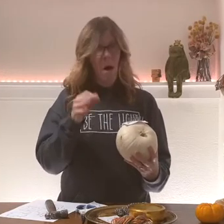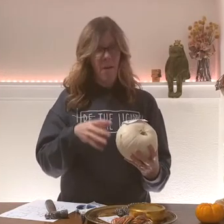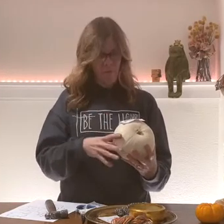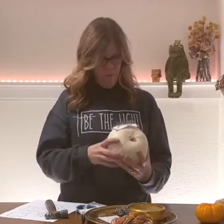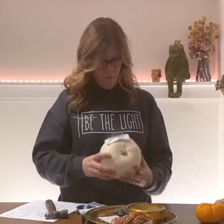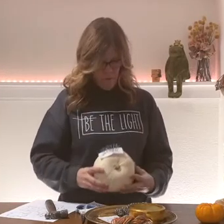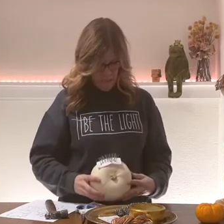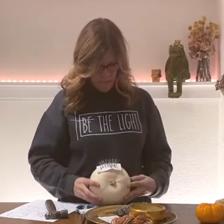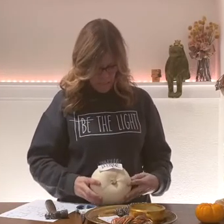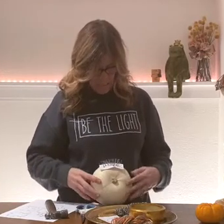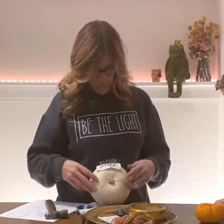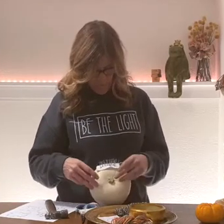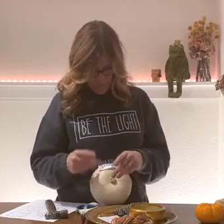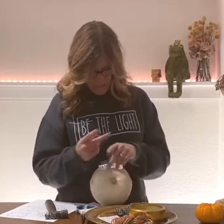off carefully.